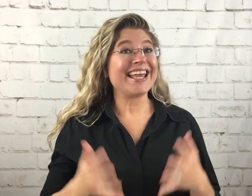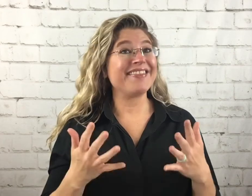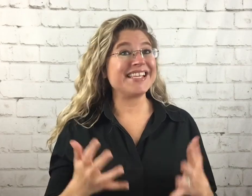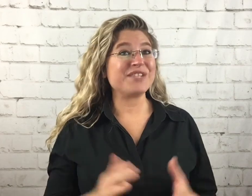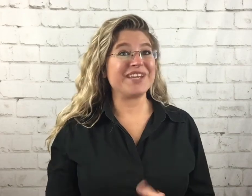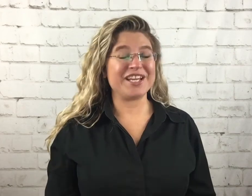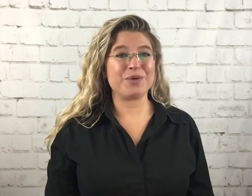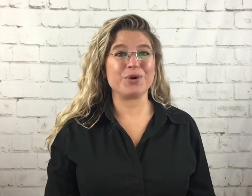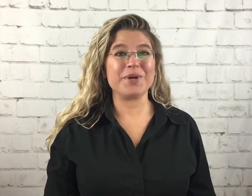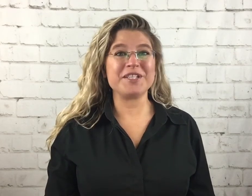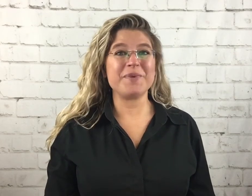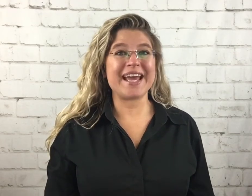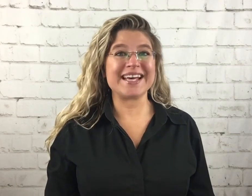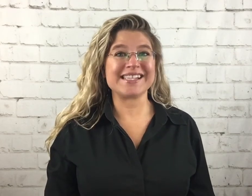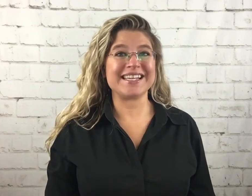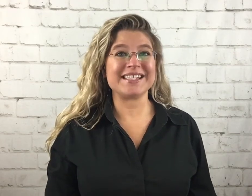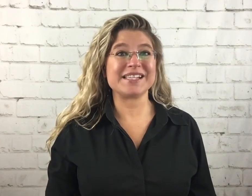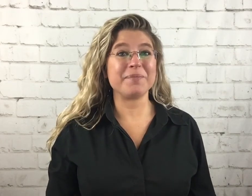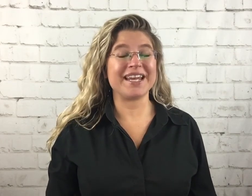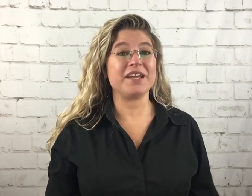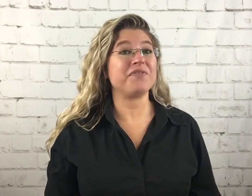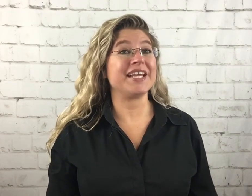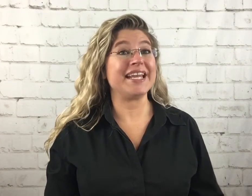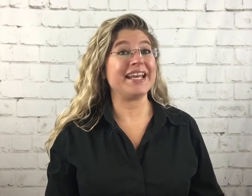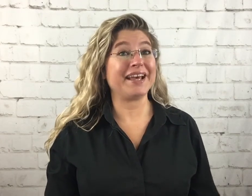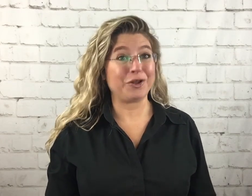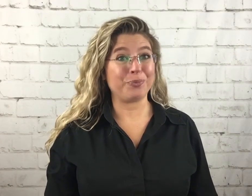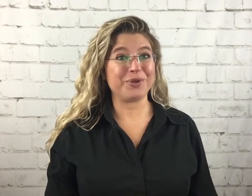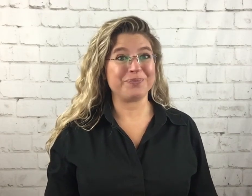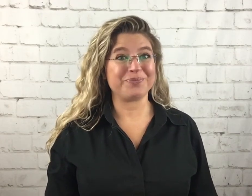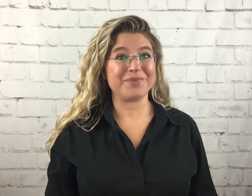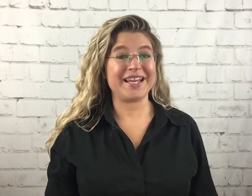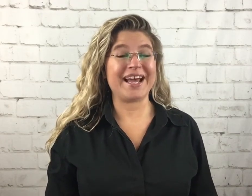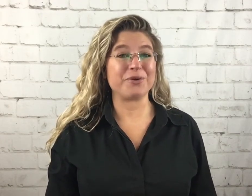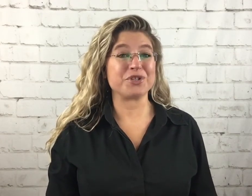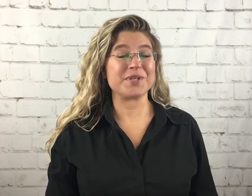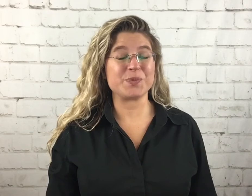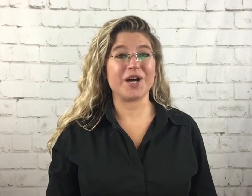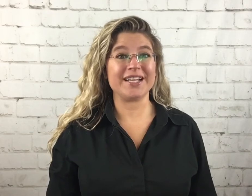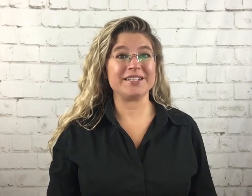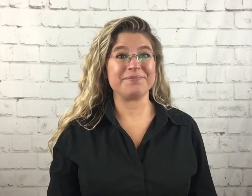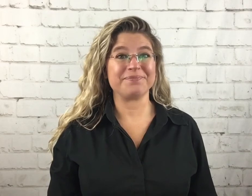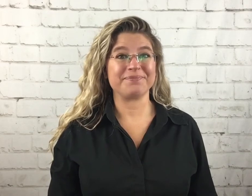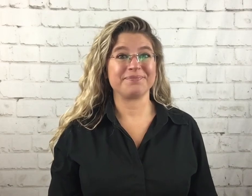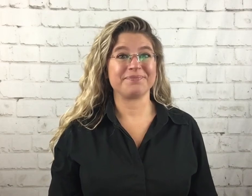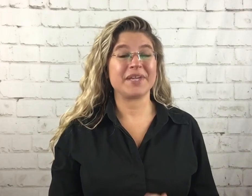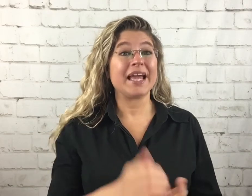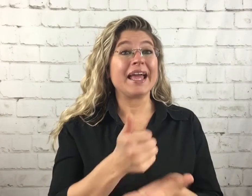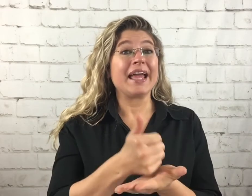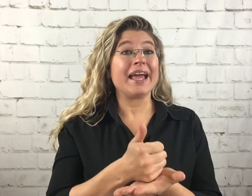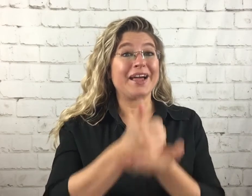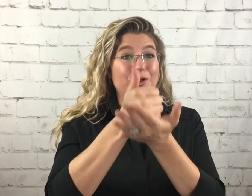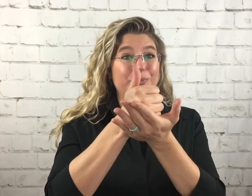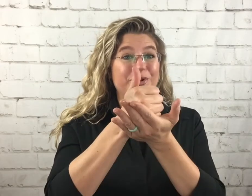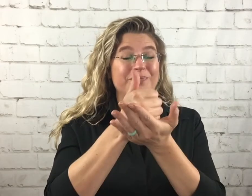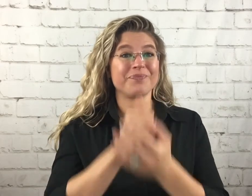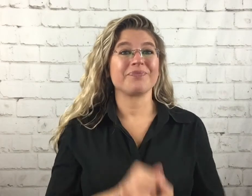In this video, we're going to be asking somebody if they need help and how to respond. Help.